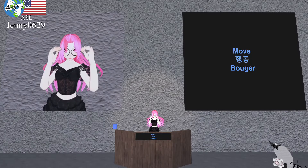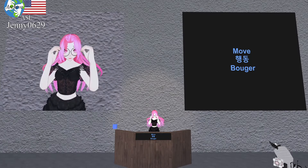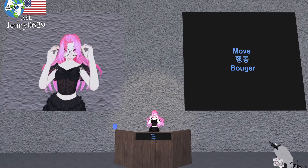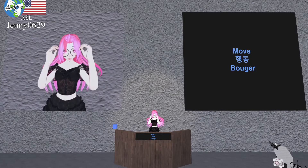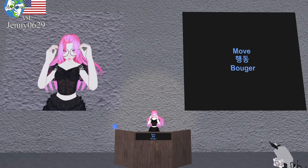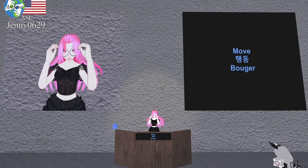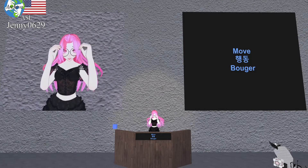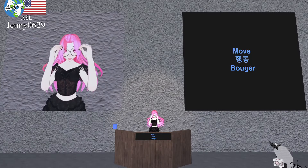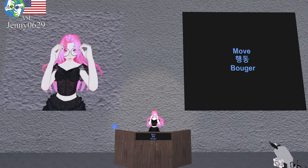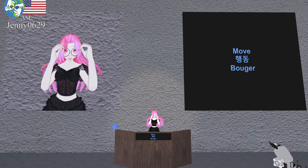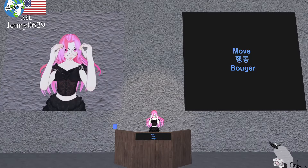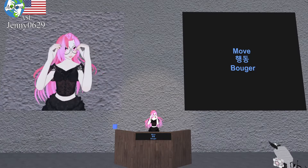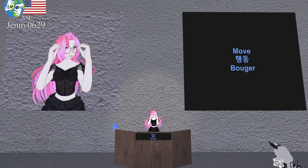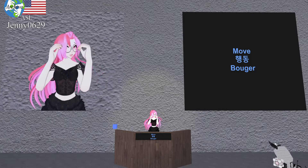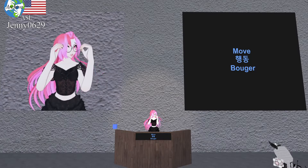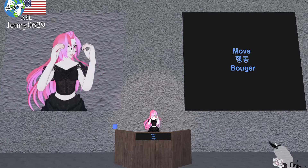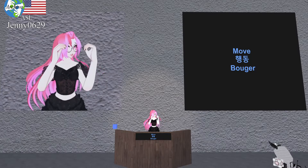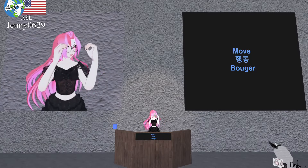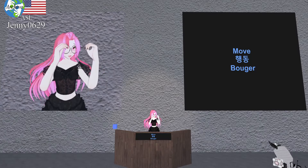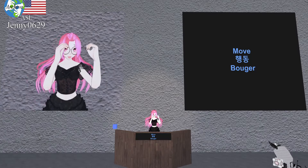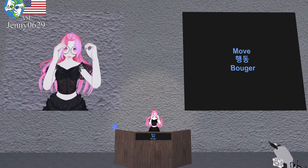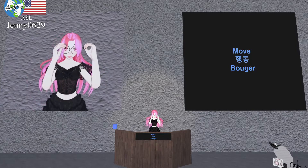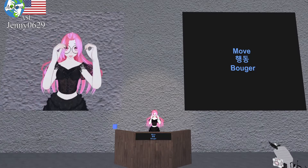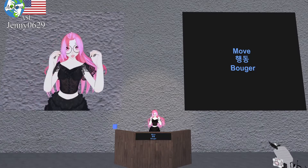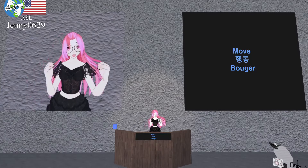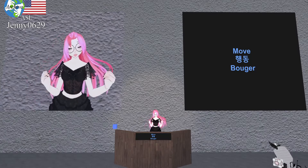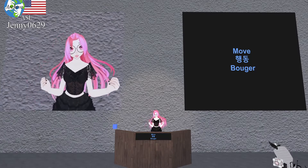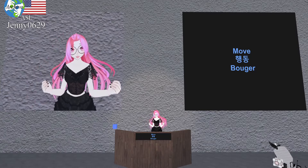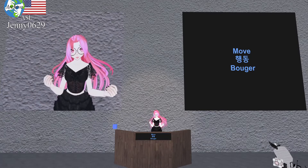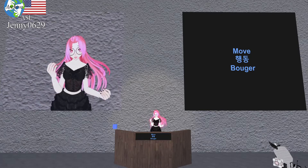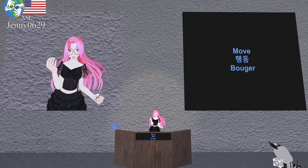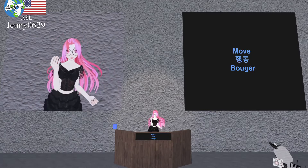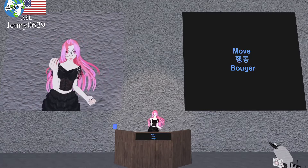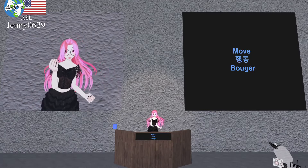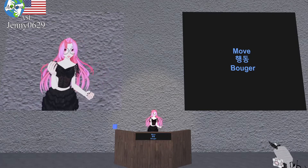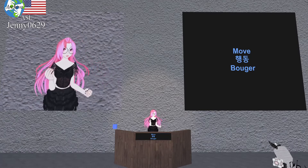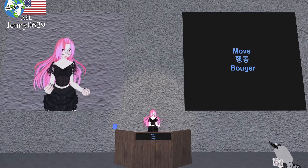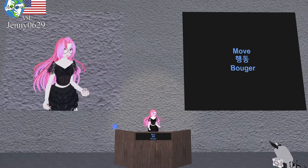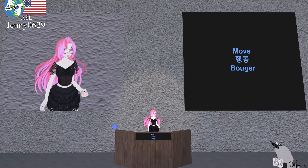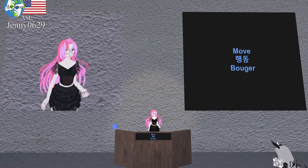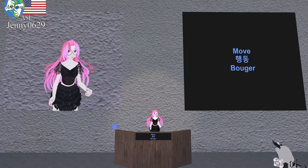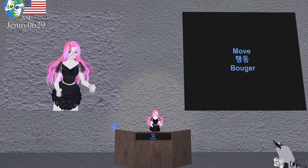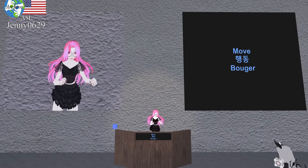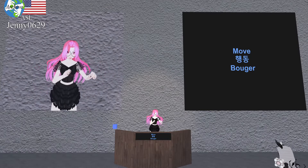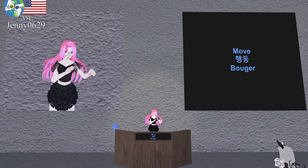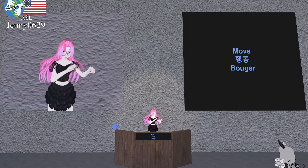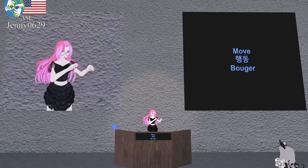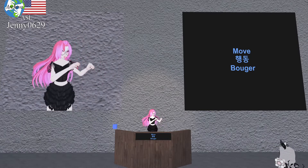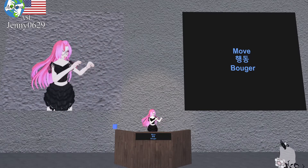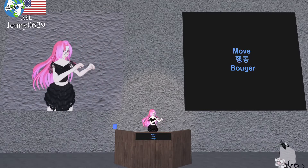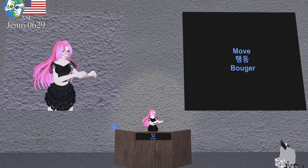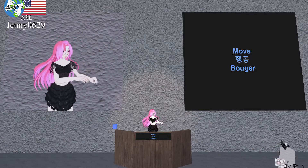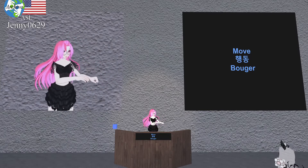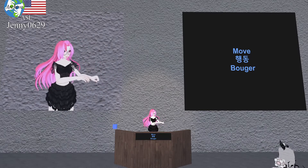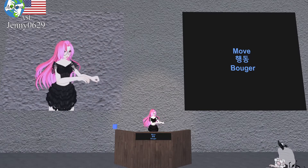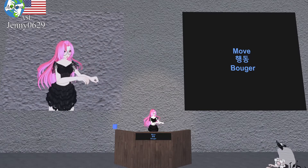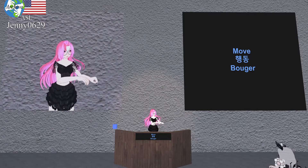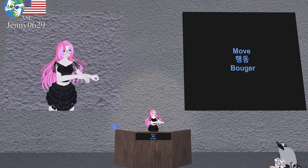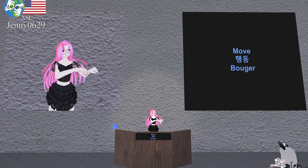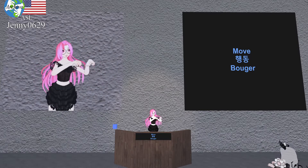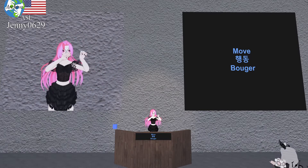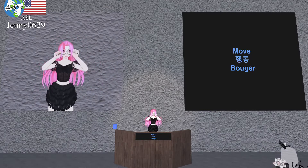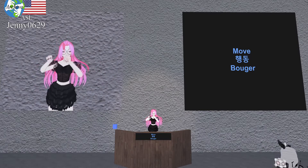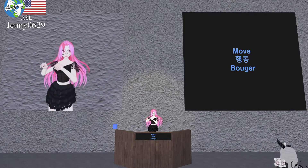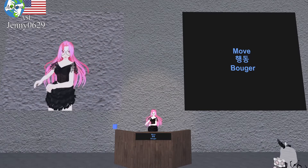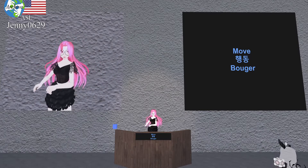O. So it looks like this. Another way to remember it is it's like the Mamma Mia hand, right? You're going to have two of those. You're starting